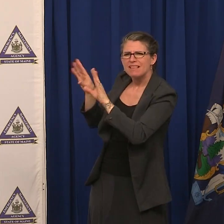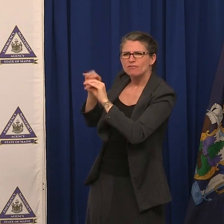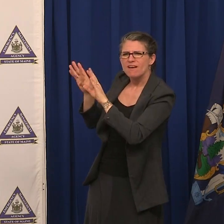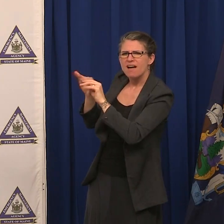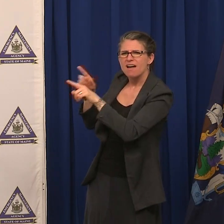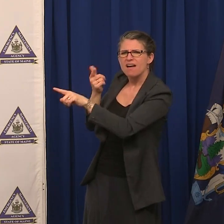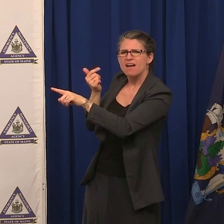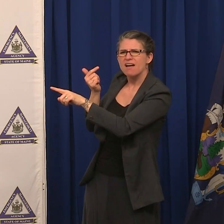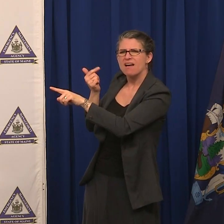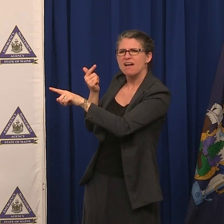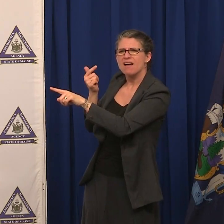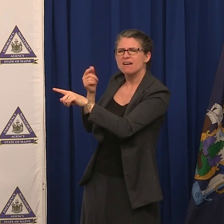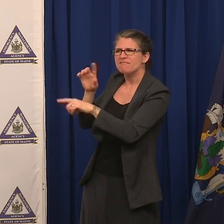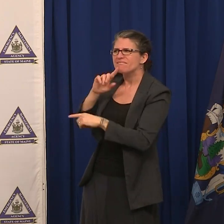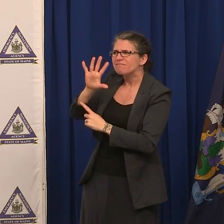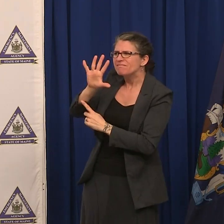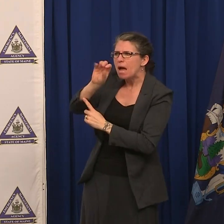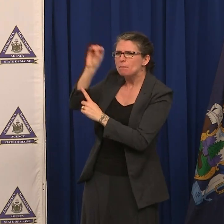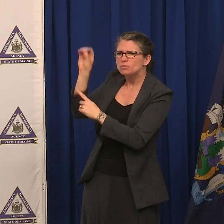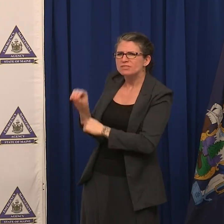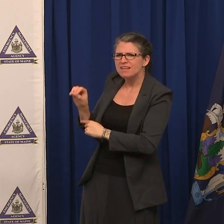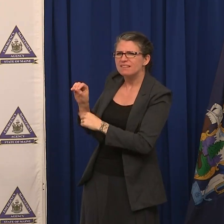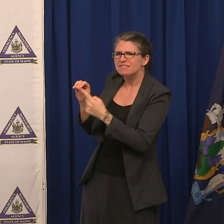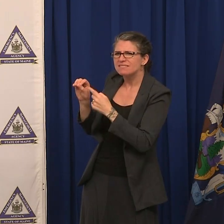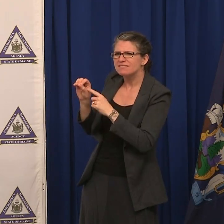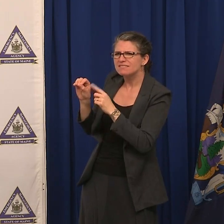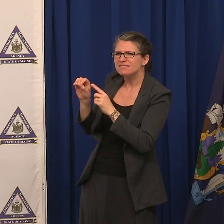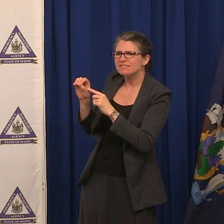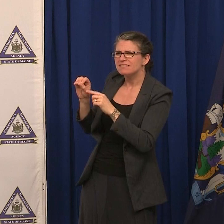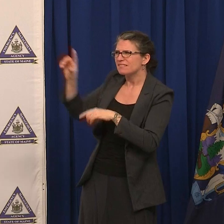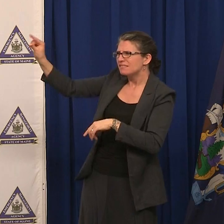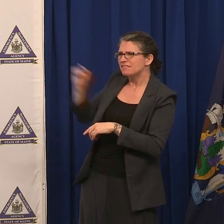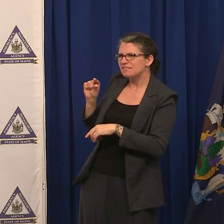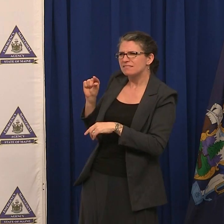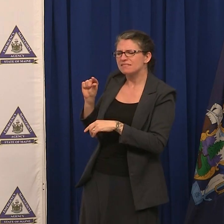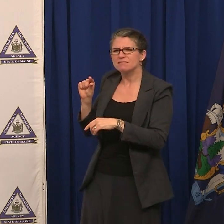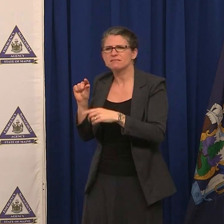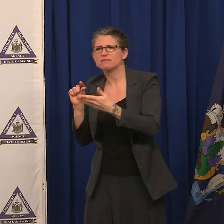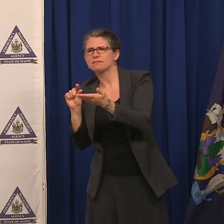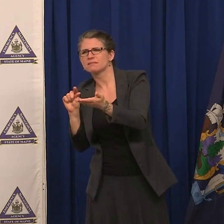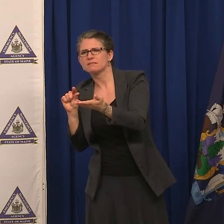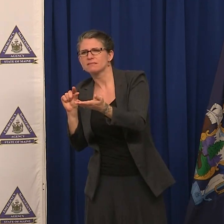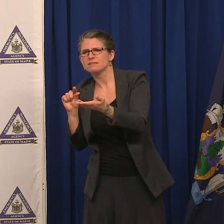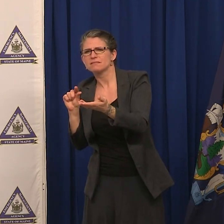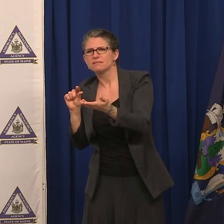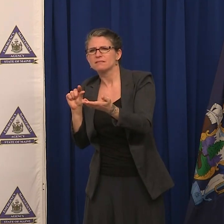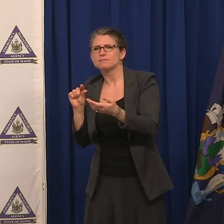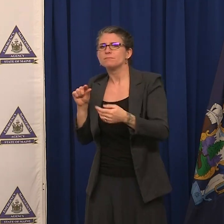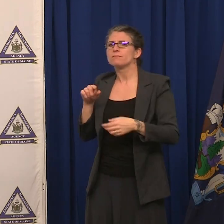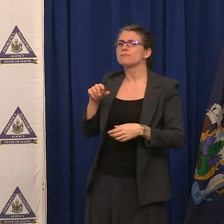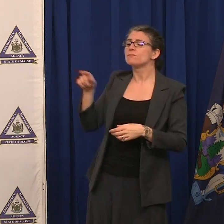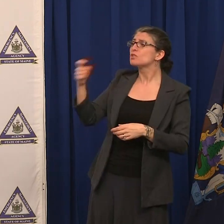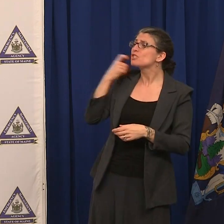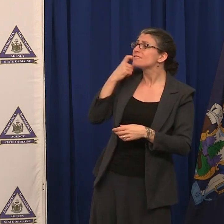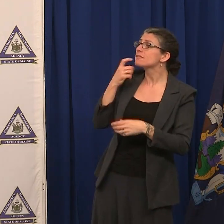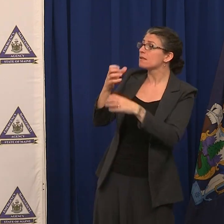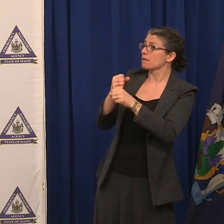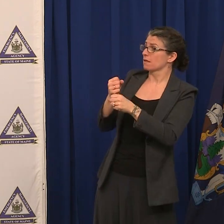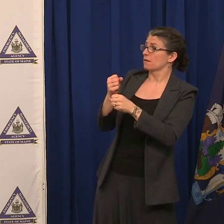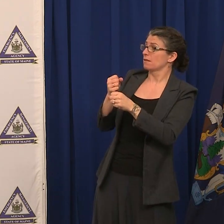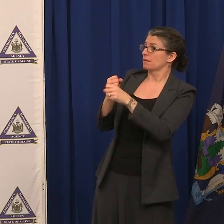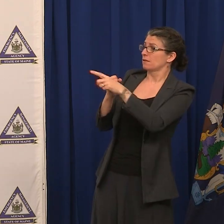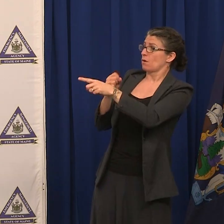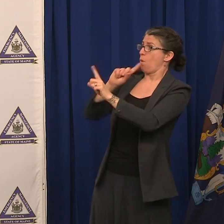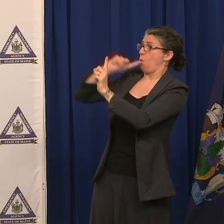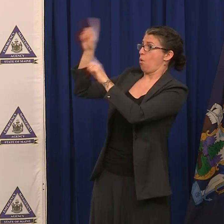now? I'm sorry. You said Maine had gotten about 5% of the PPE it requested. What's the number now with this new? So